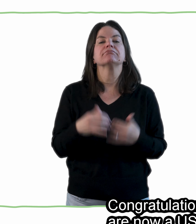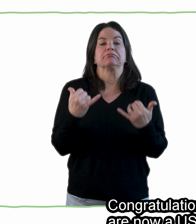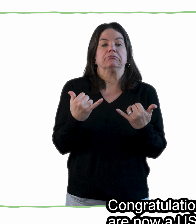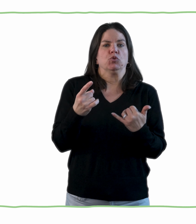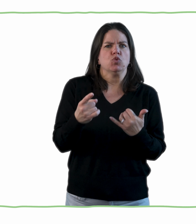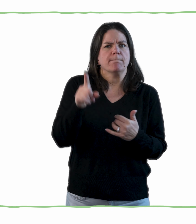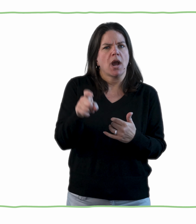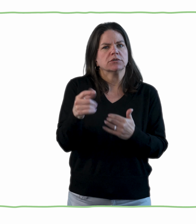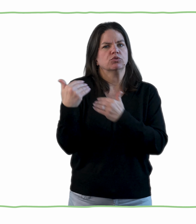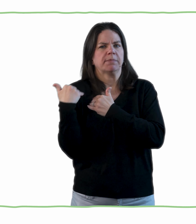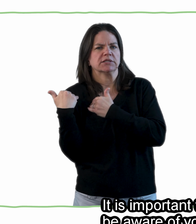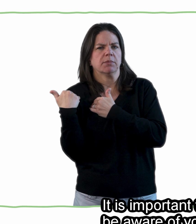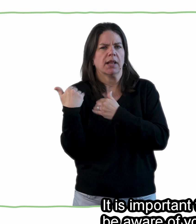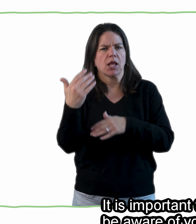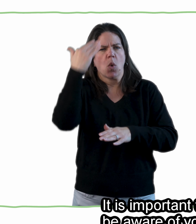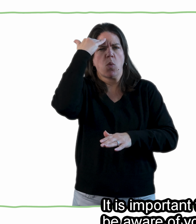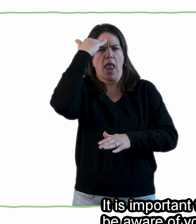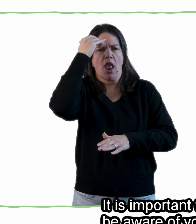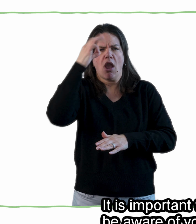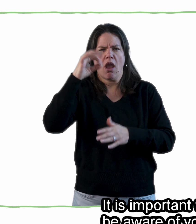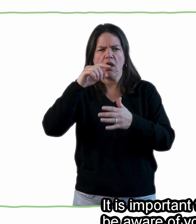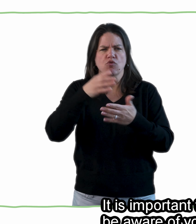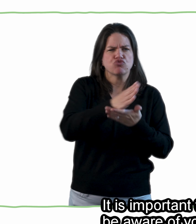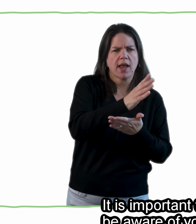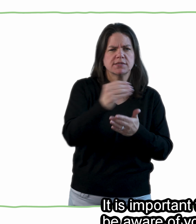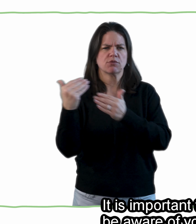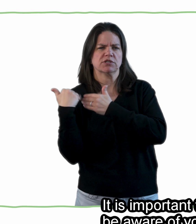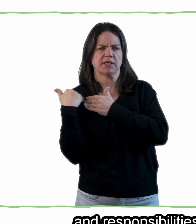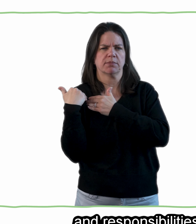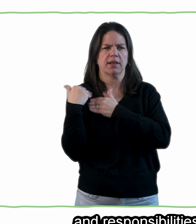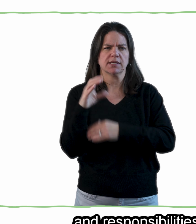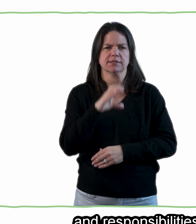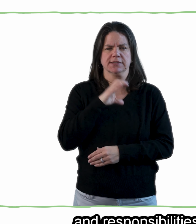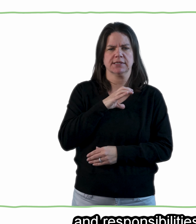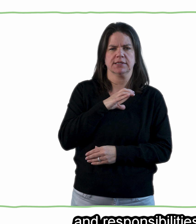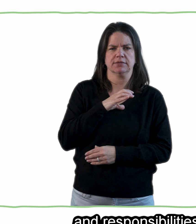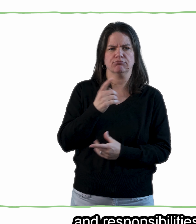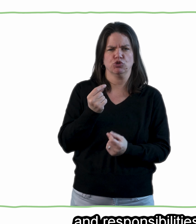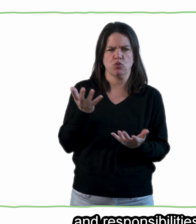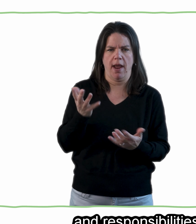citizen. It is important that you be aware of your rights and responsibilities as a citizen.